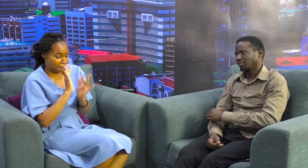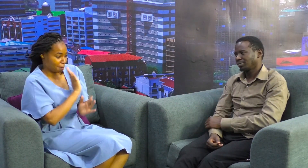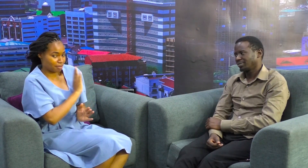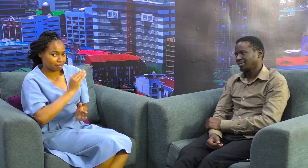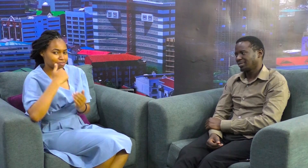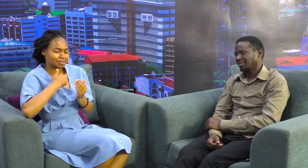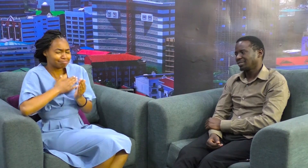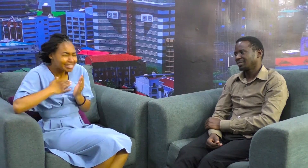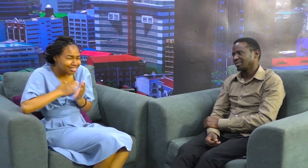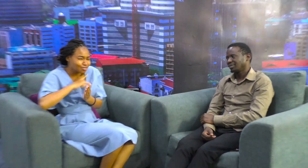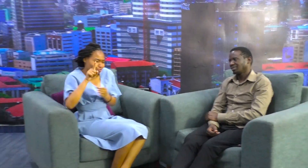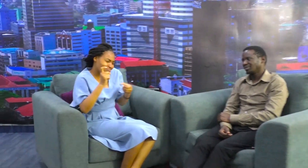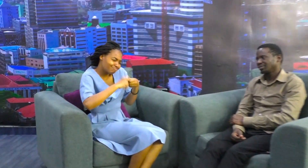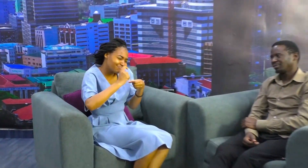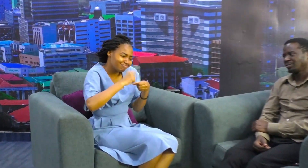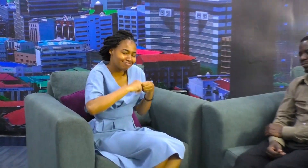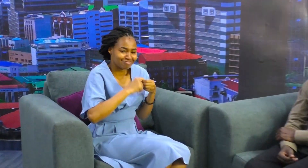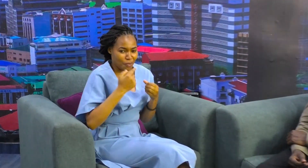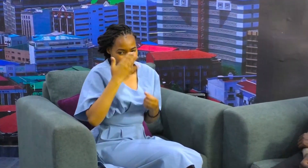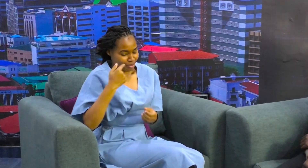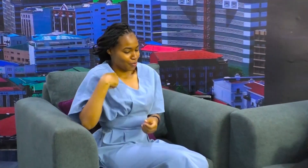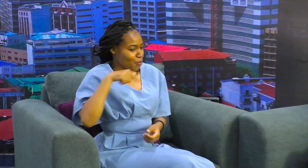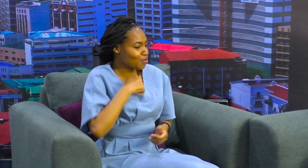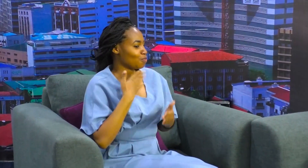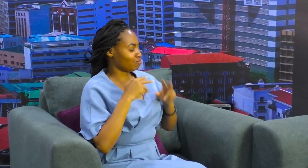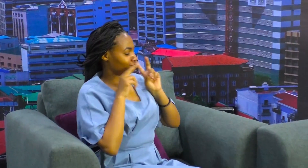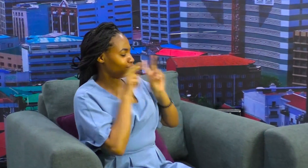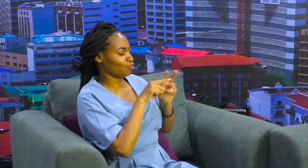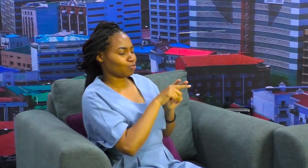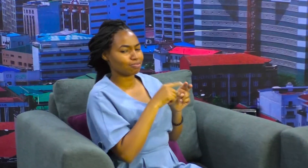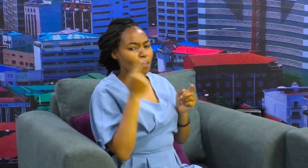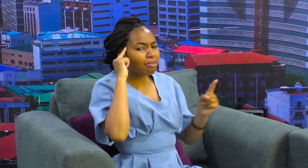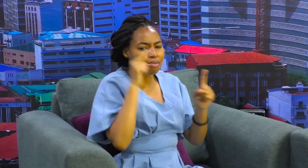I hope that you've captured the email,